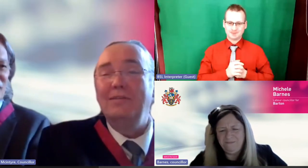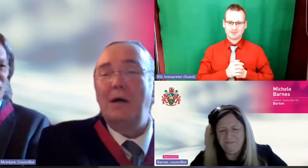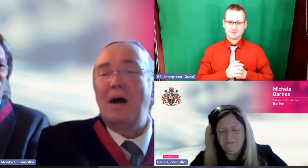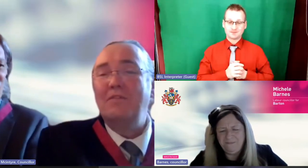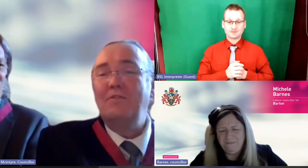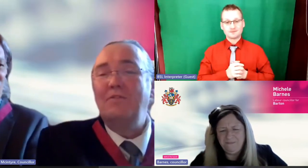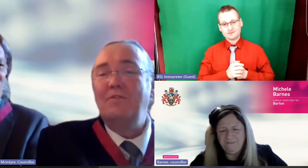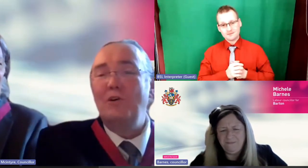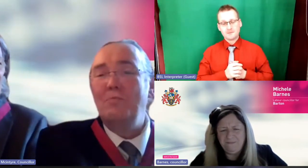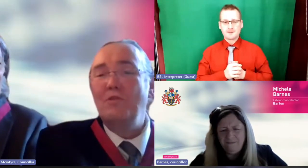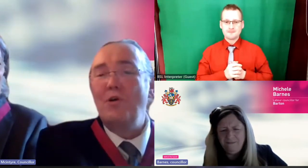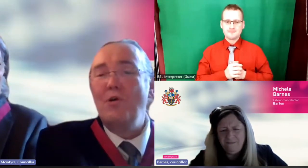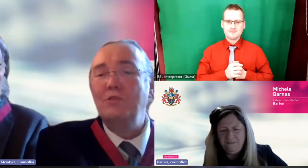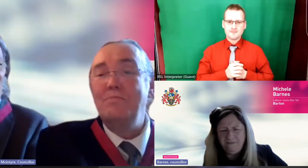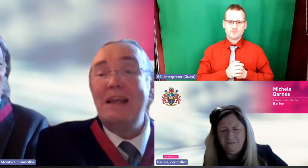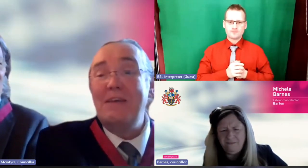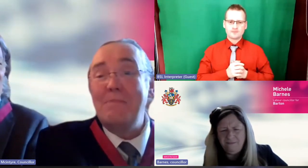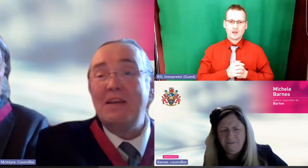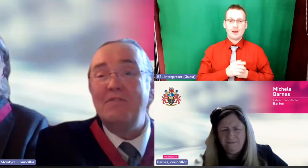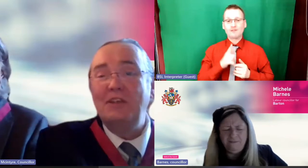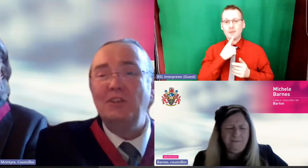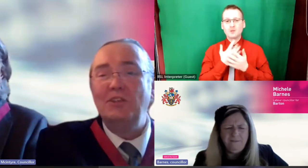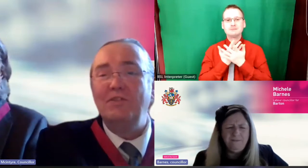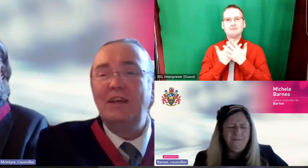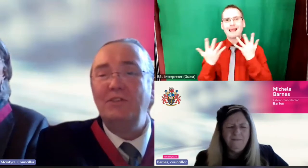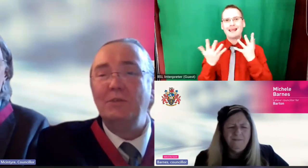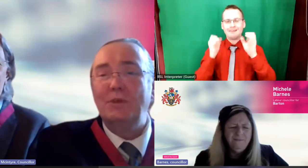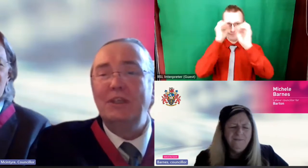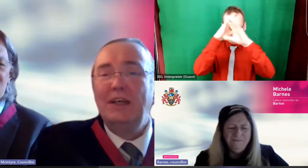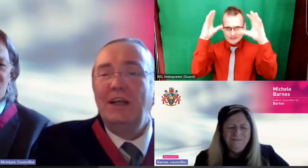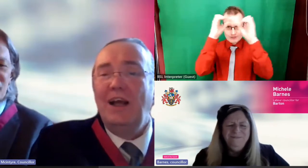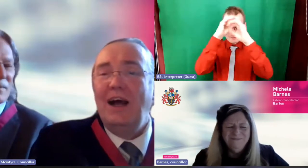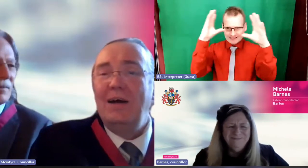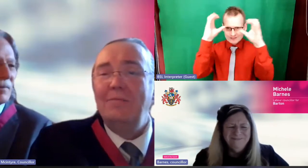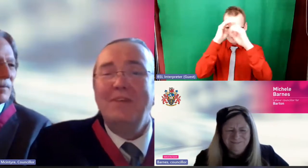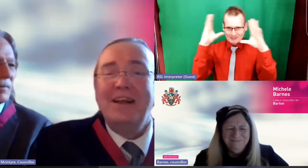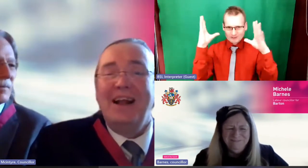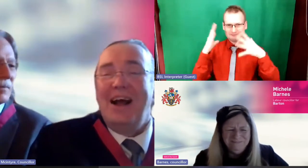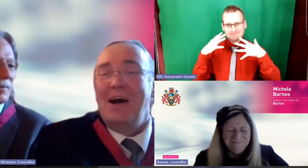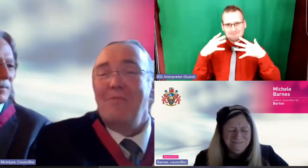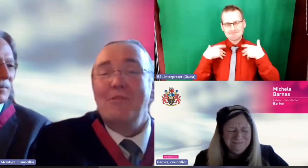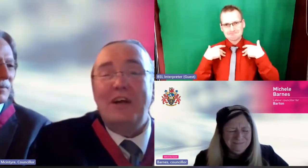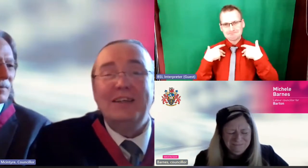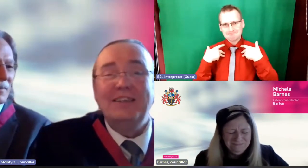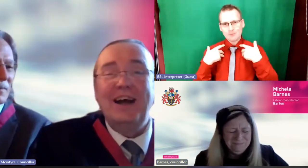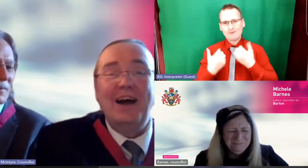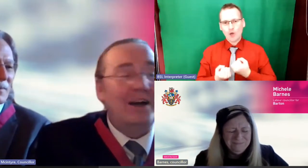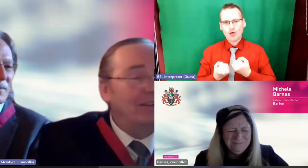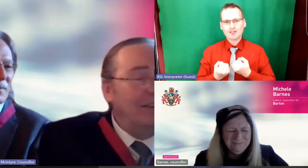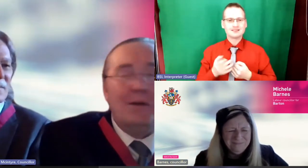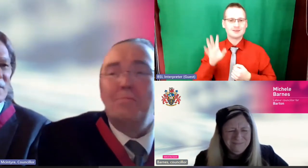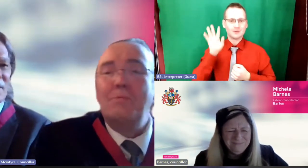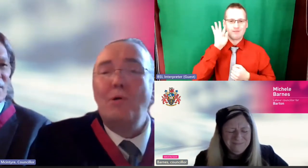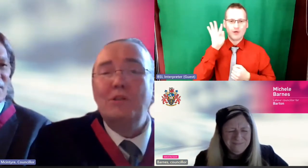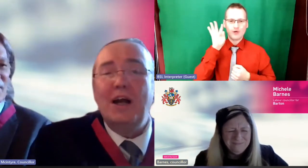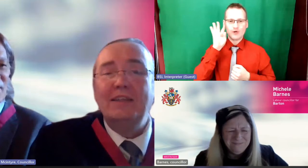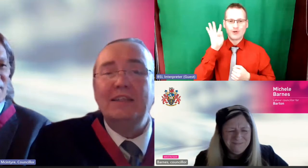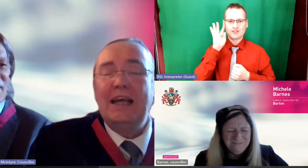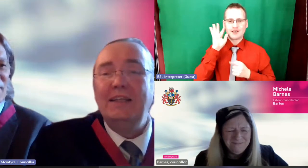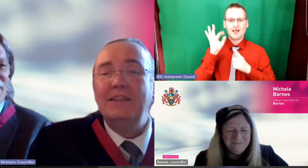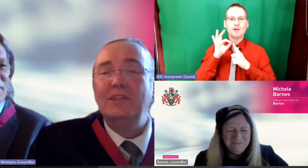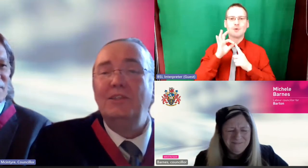Well, apart from those many, many visions you've left us with, we've heard a